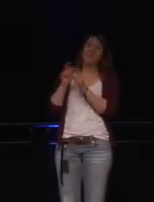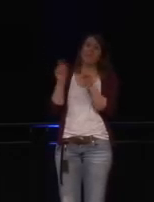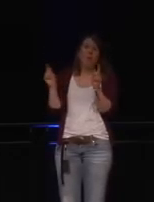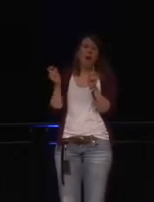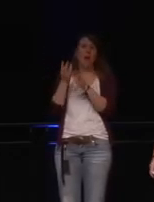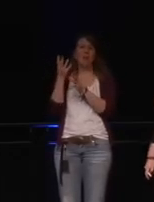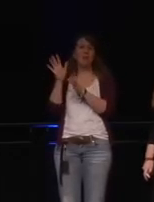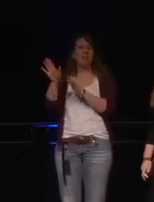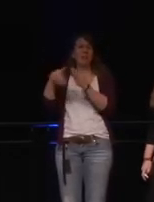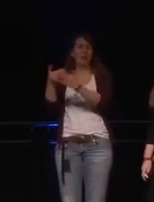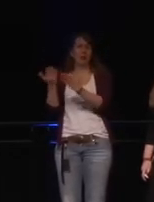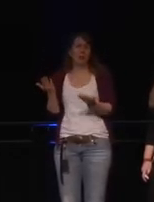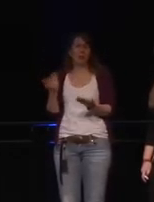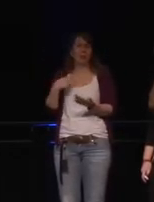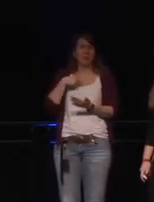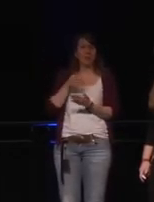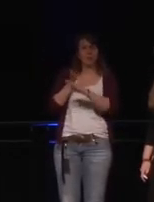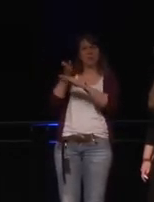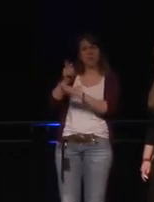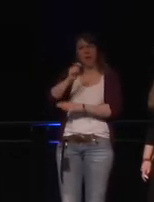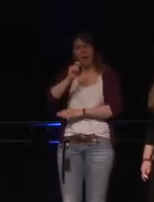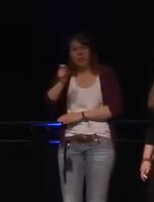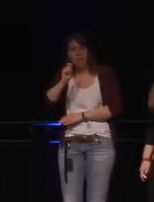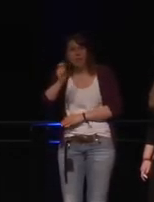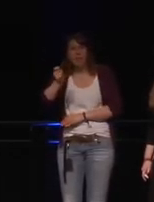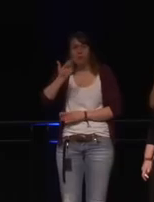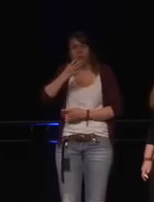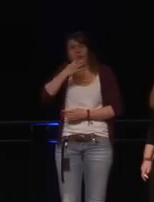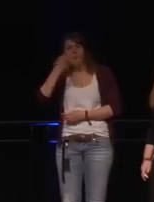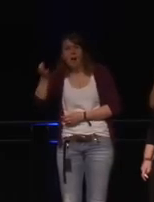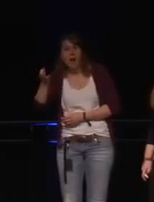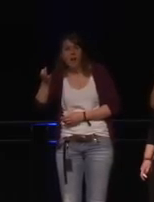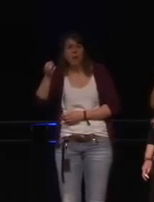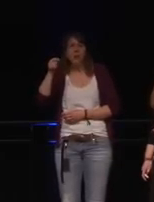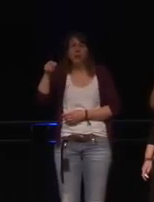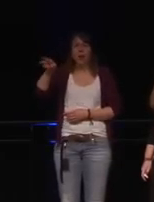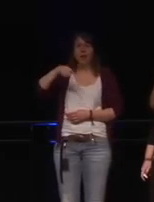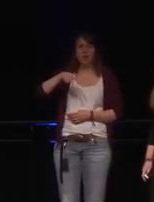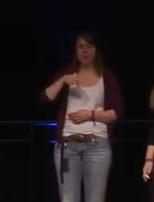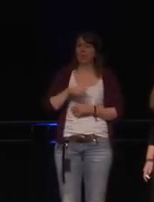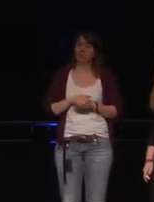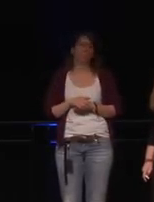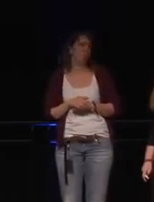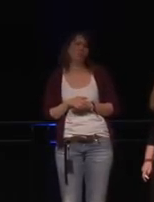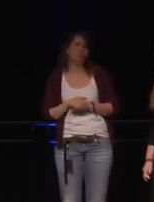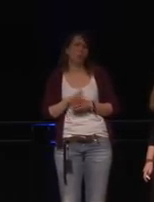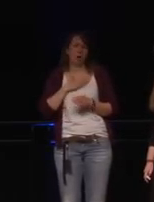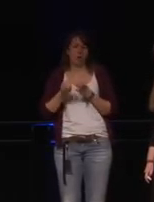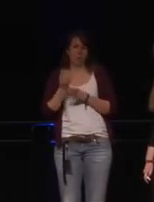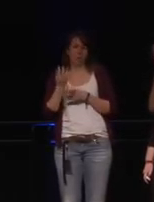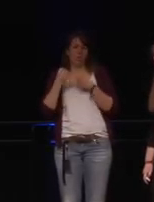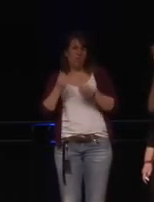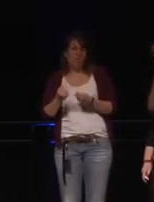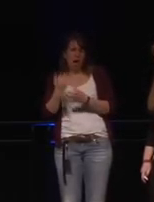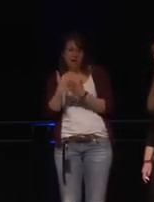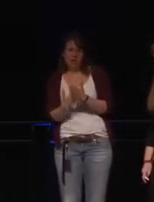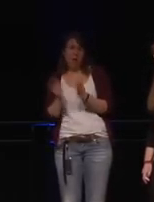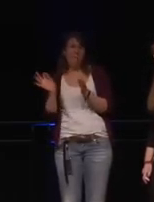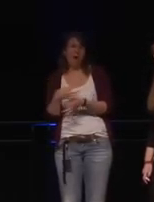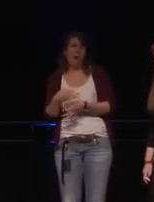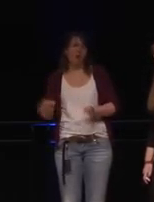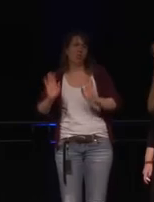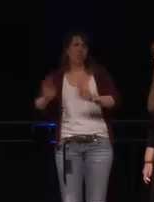privacy by design and privacy by default. This is really done by the vendors. Actually, when I was